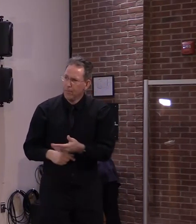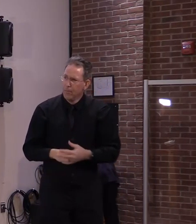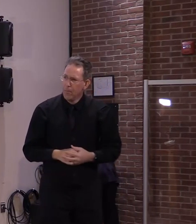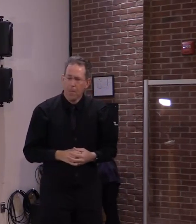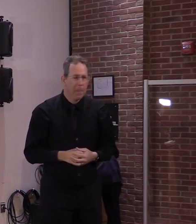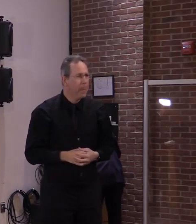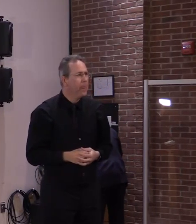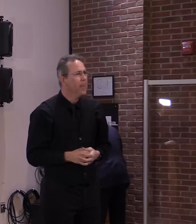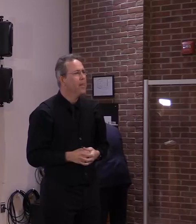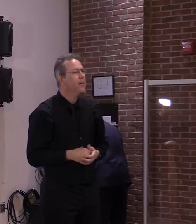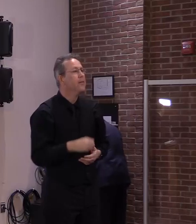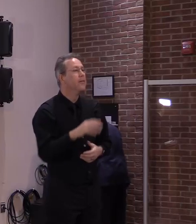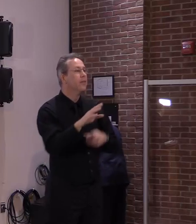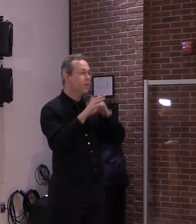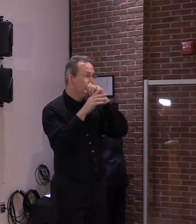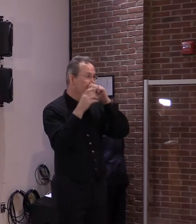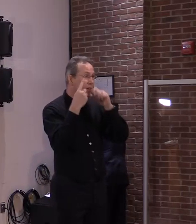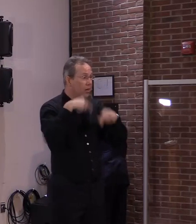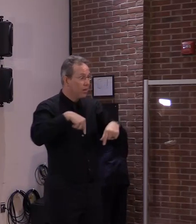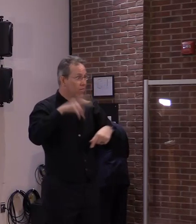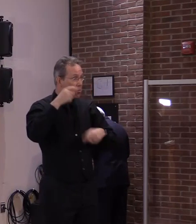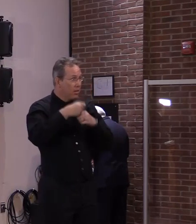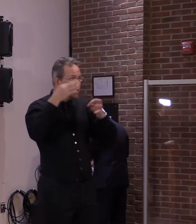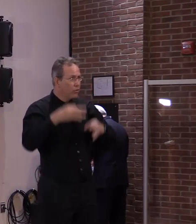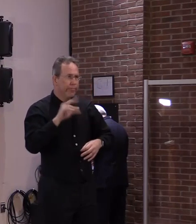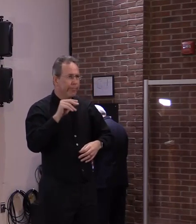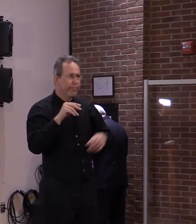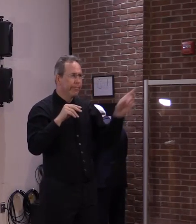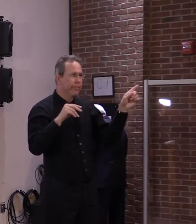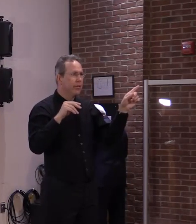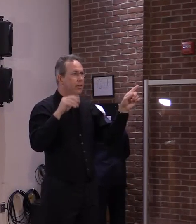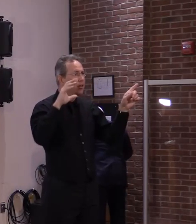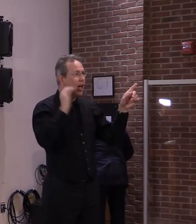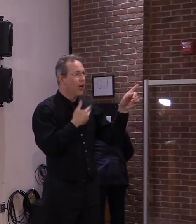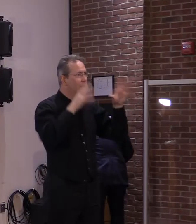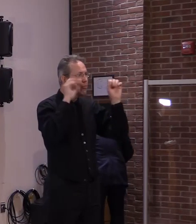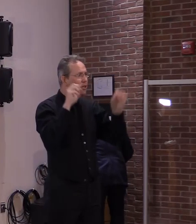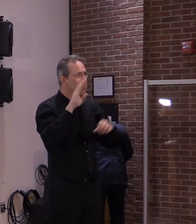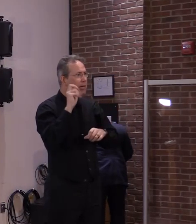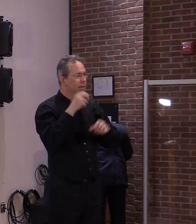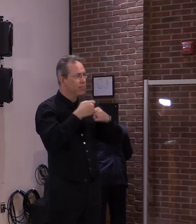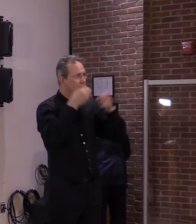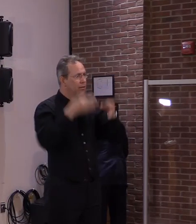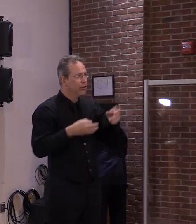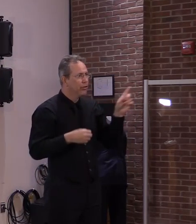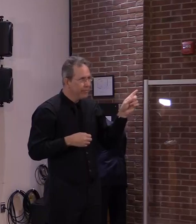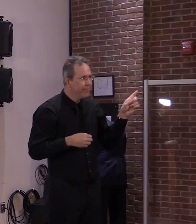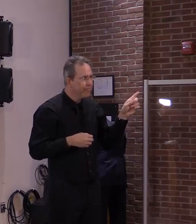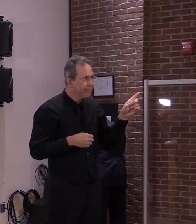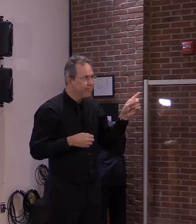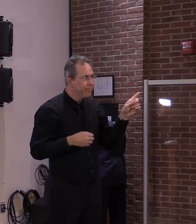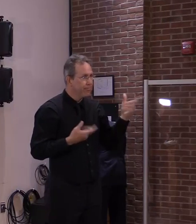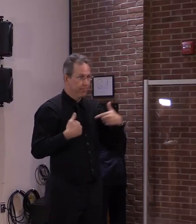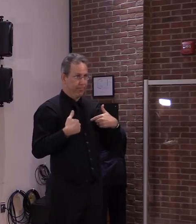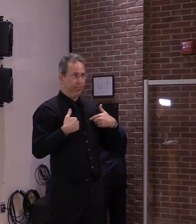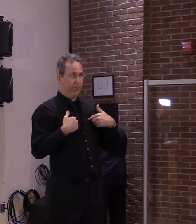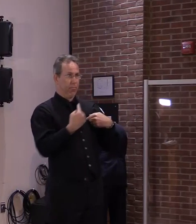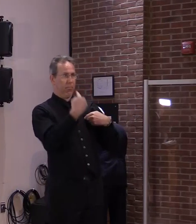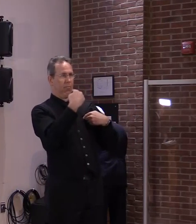This is the Biden administration. Right. So it's probably a better question for them, better question for